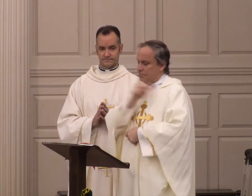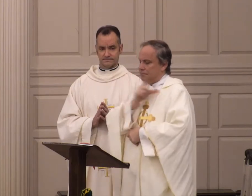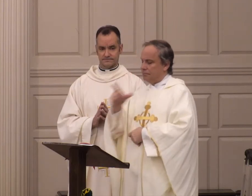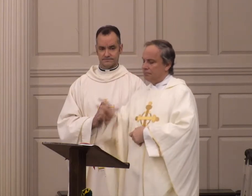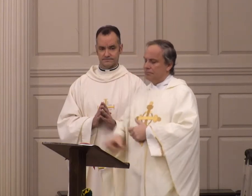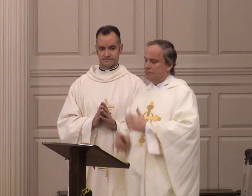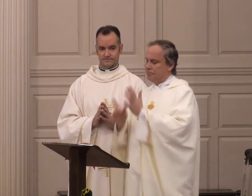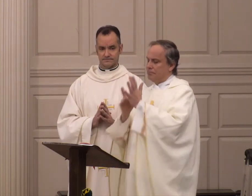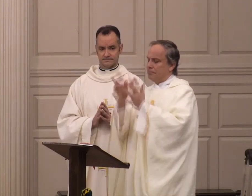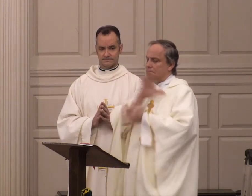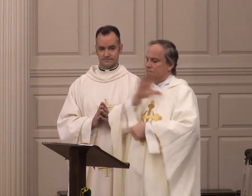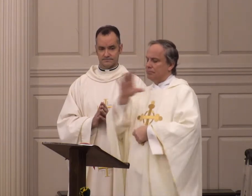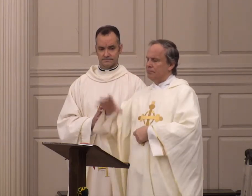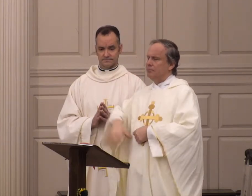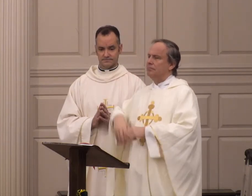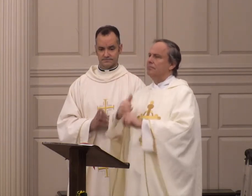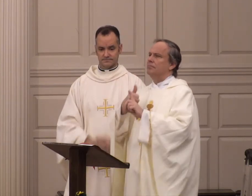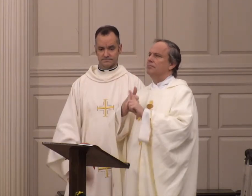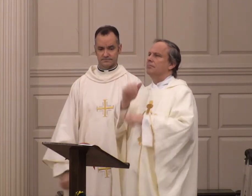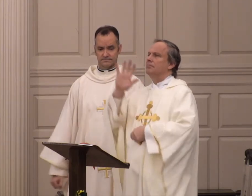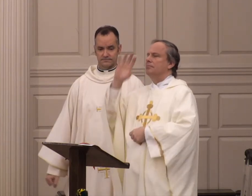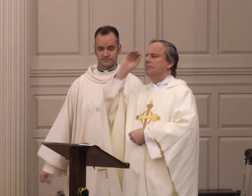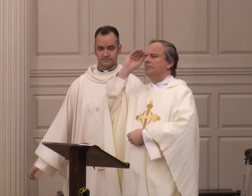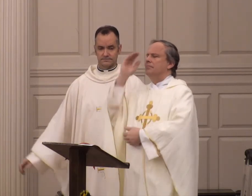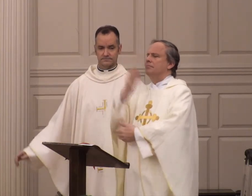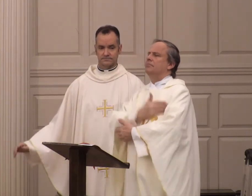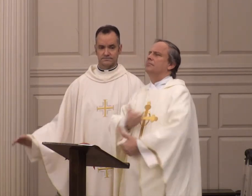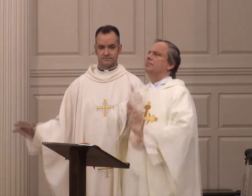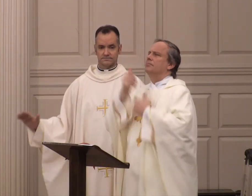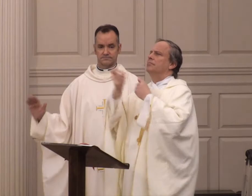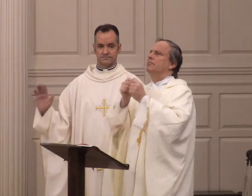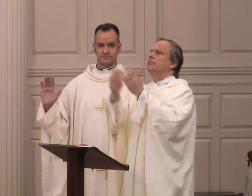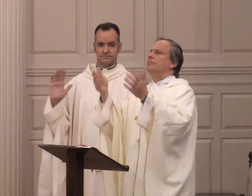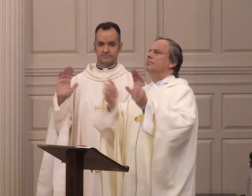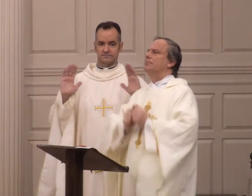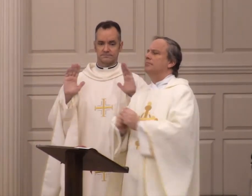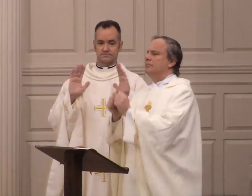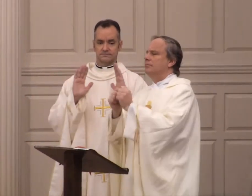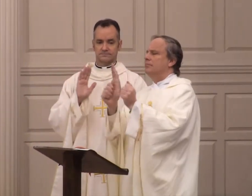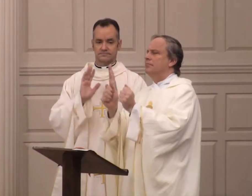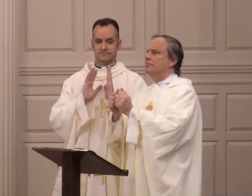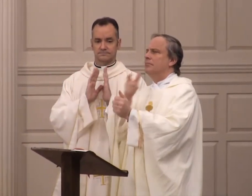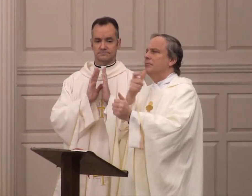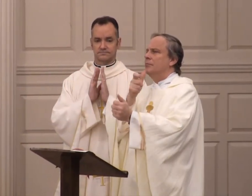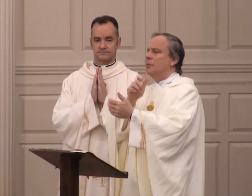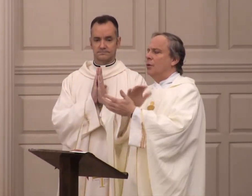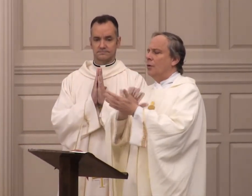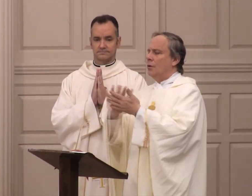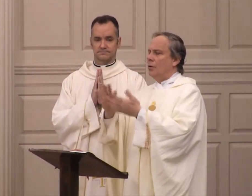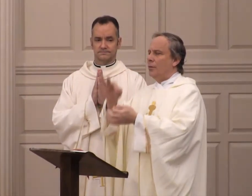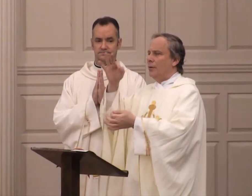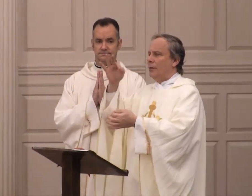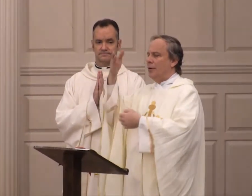Through our Lord Jesus Christ, your Son, who lives and reigns with you in the unity of the Holy Spirit, one God forever and